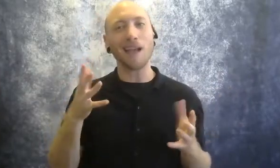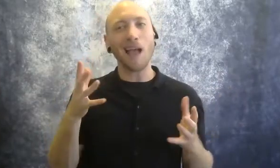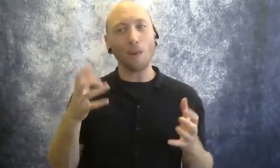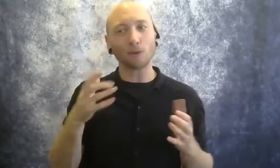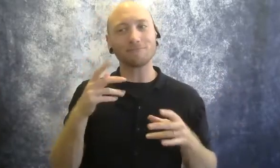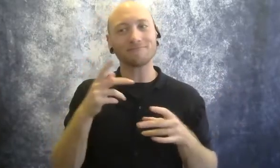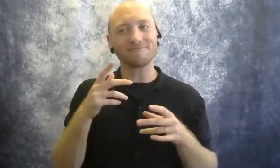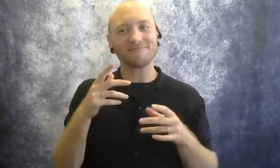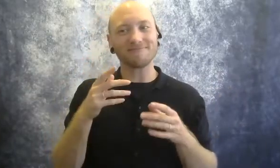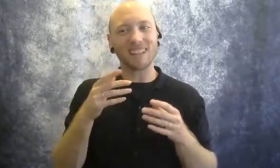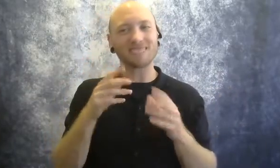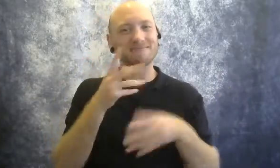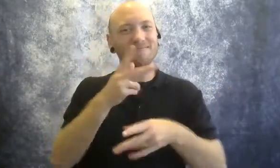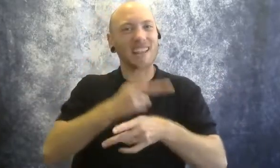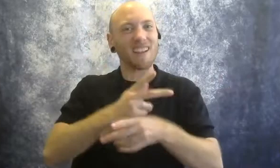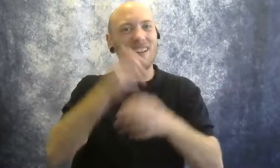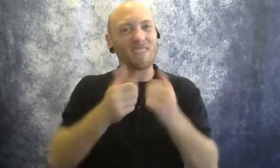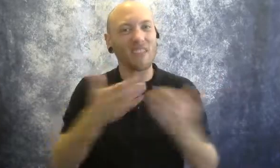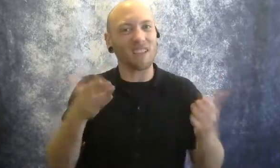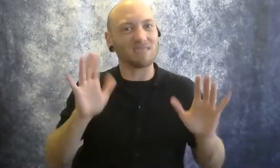my mind that I didn't take care of during the